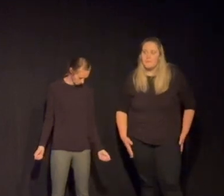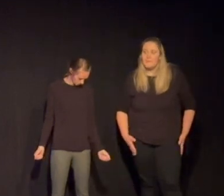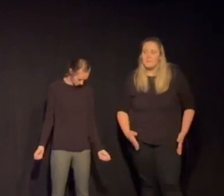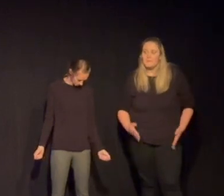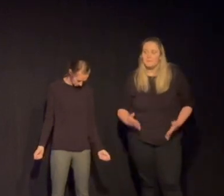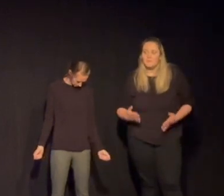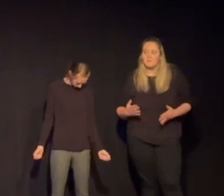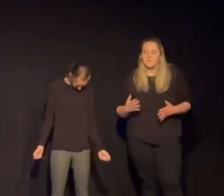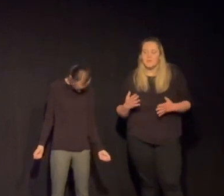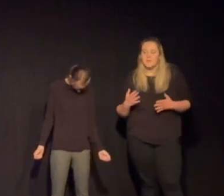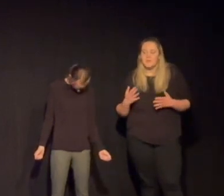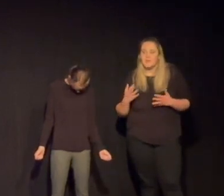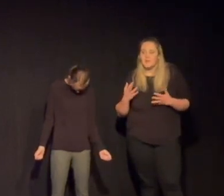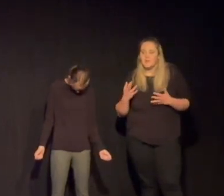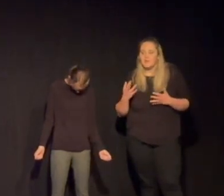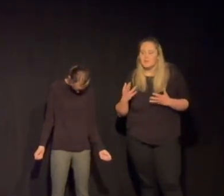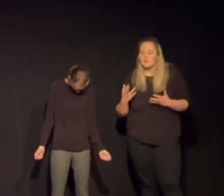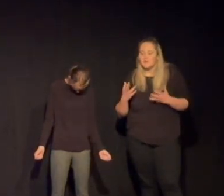Are you